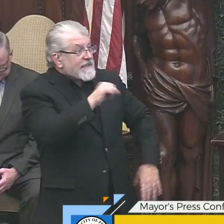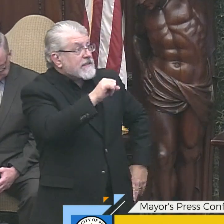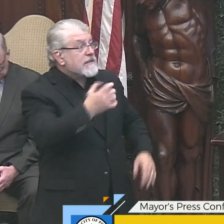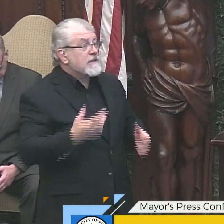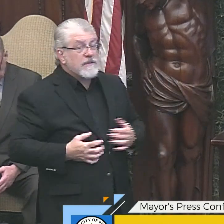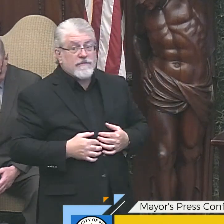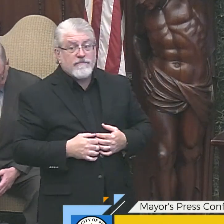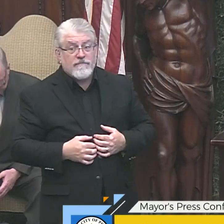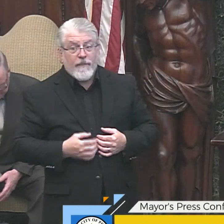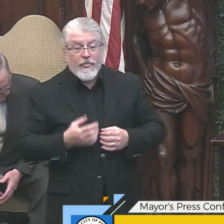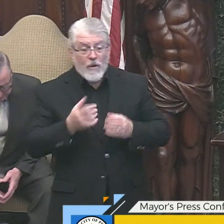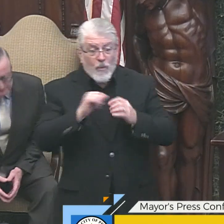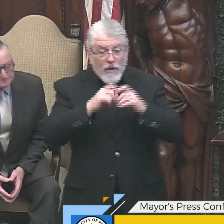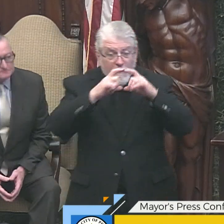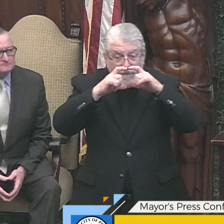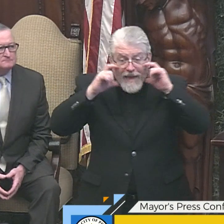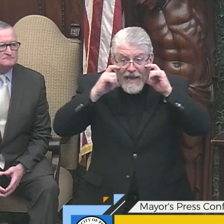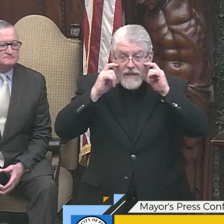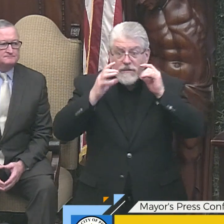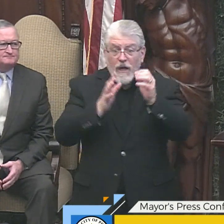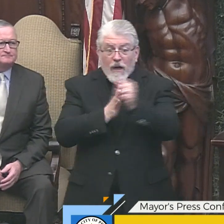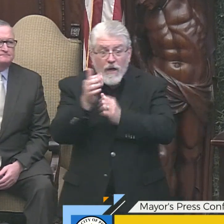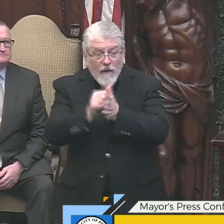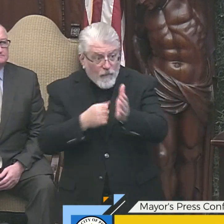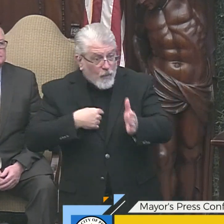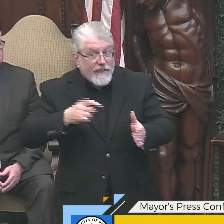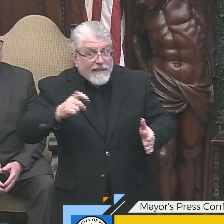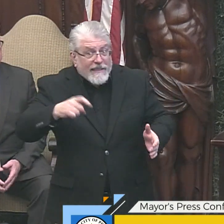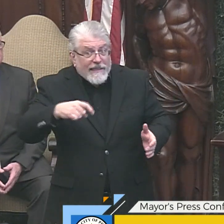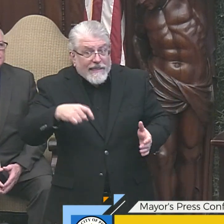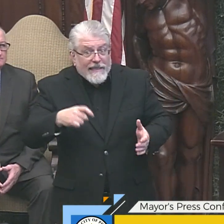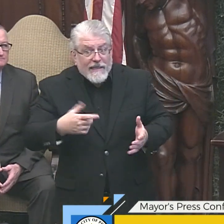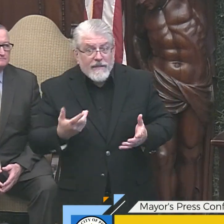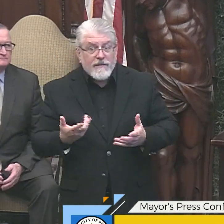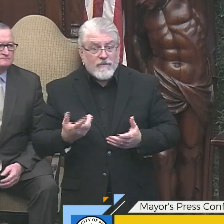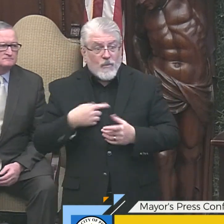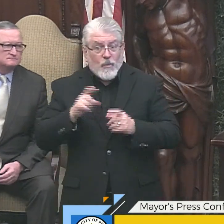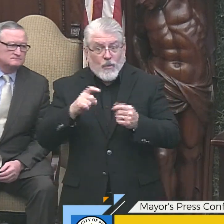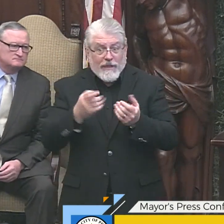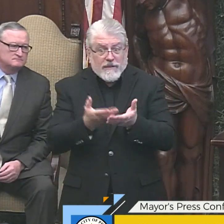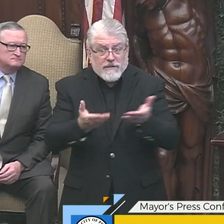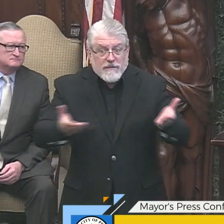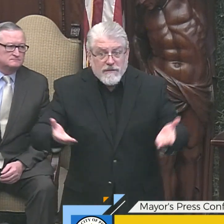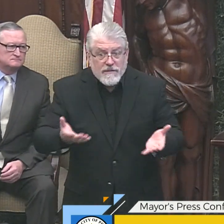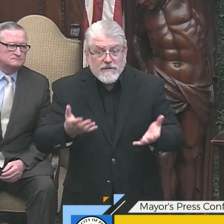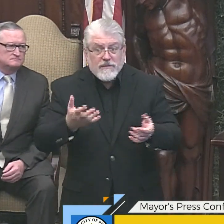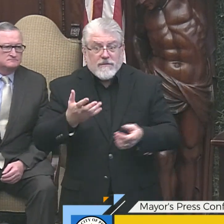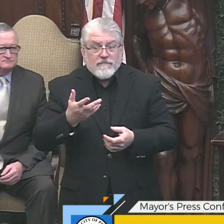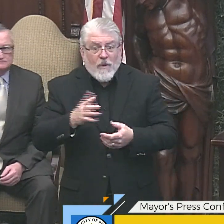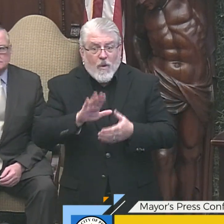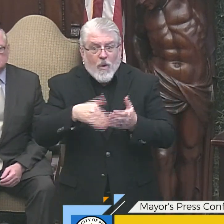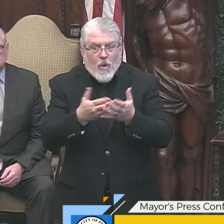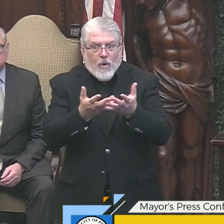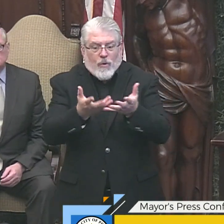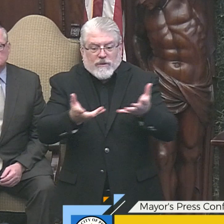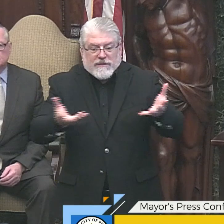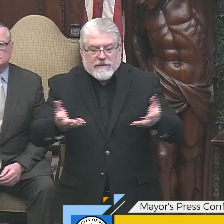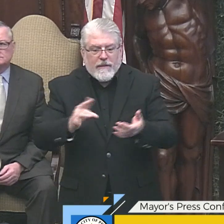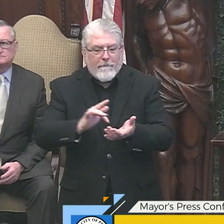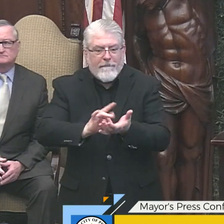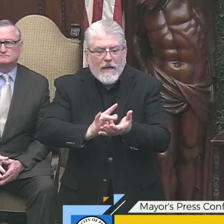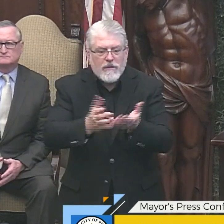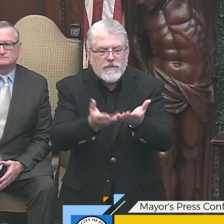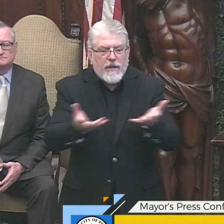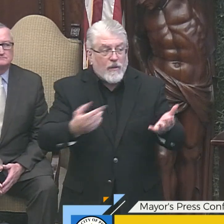need the supplies. It's called viral transport media. Those are kits where you collect the samples with. We're seeking additional